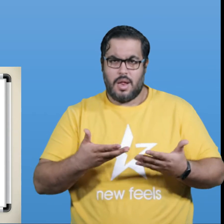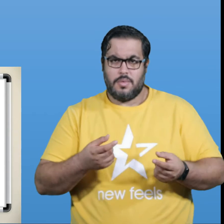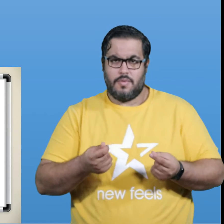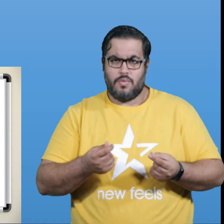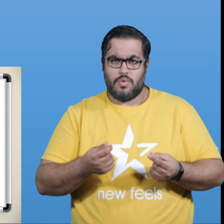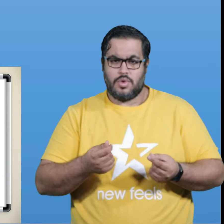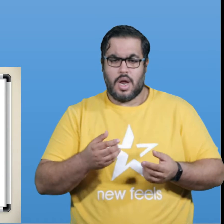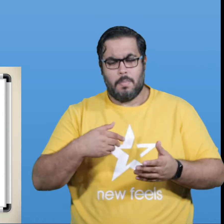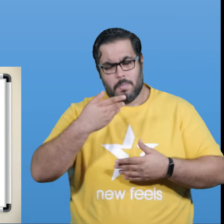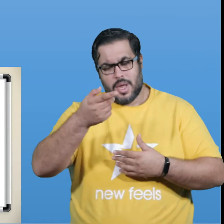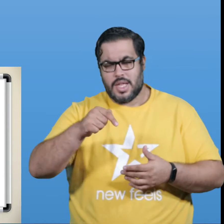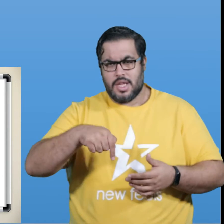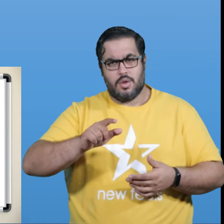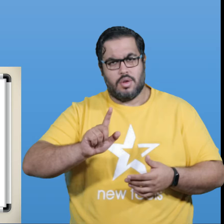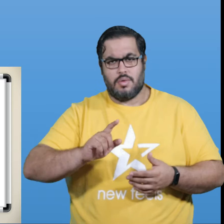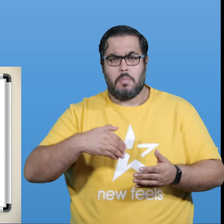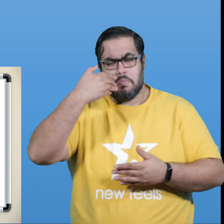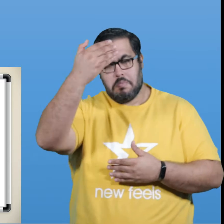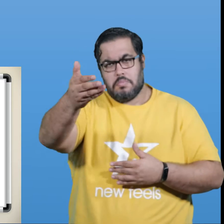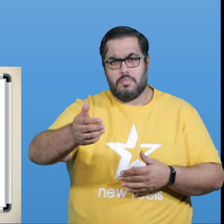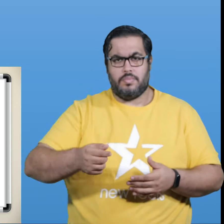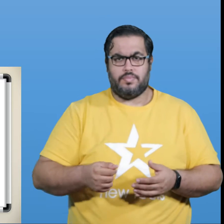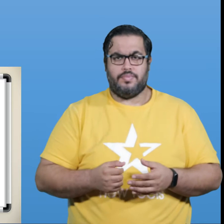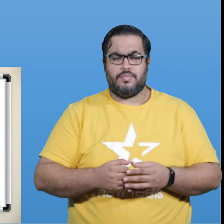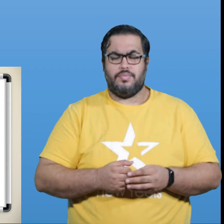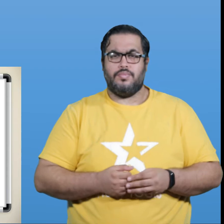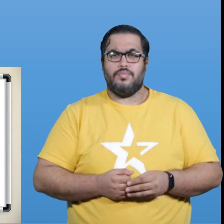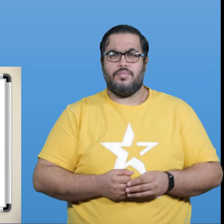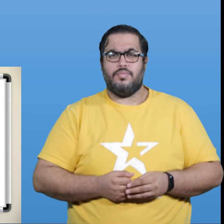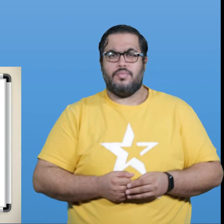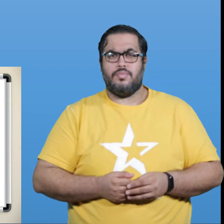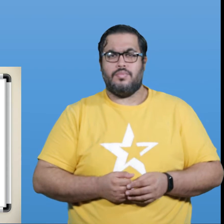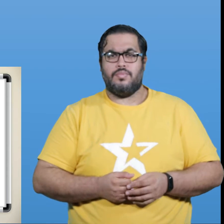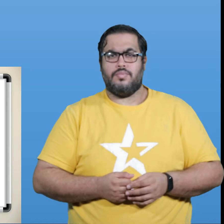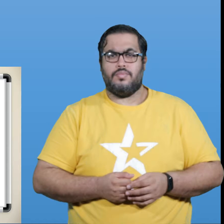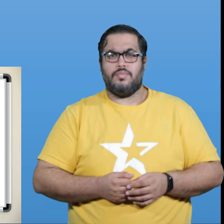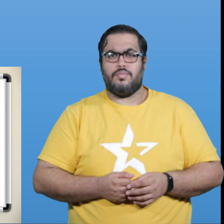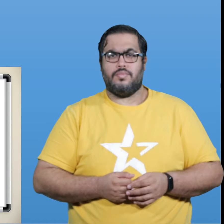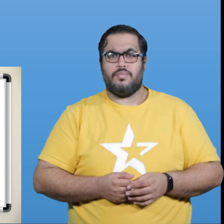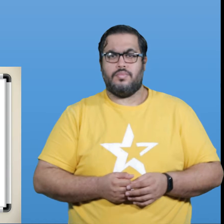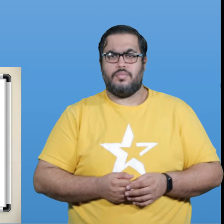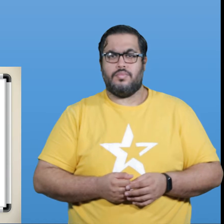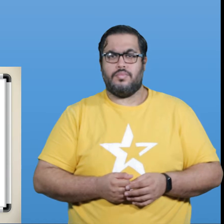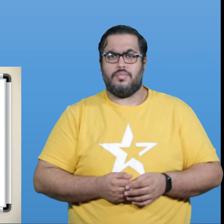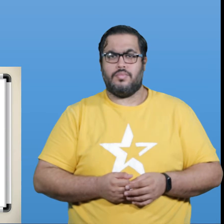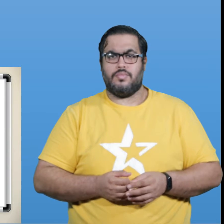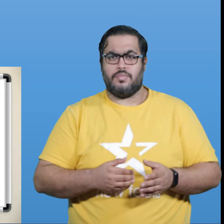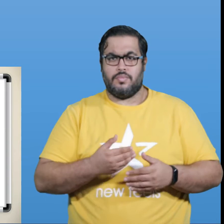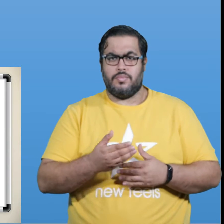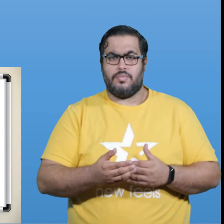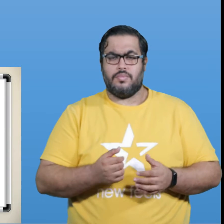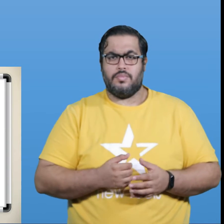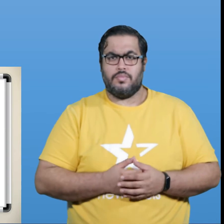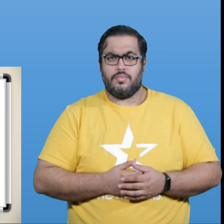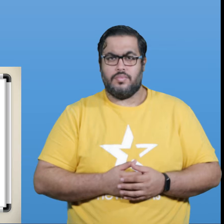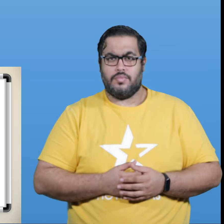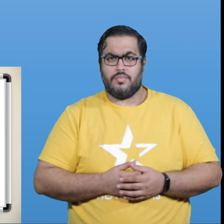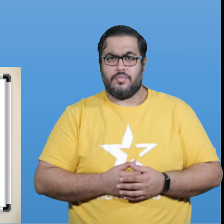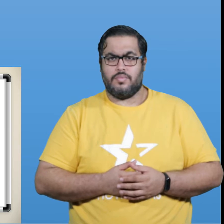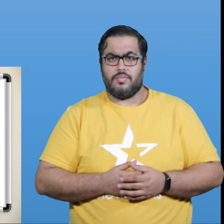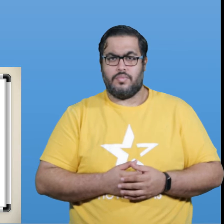In subsequent meetings. So in the following meetings, not this meeting. Okay. Next, we